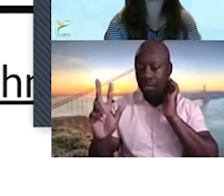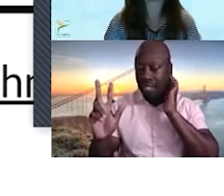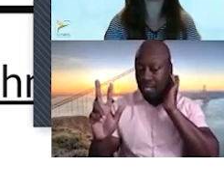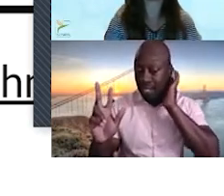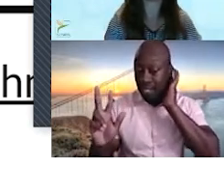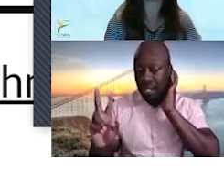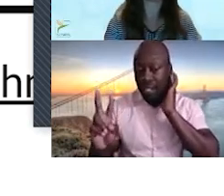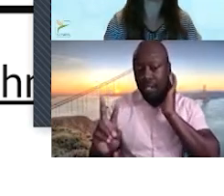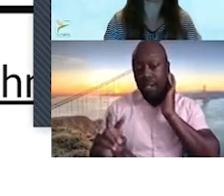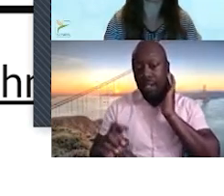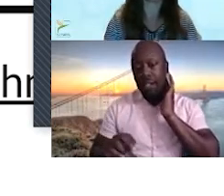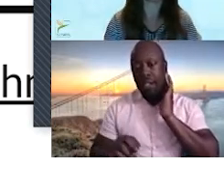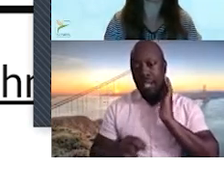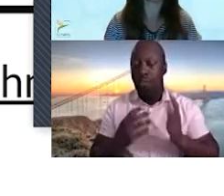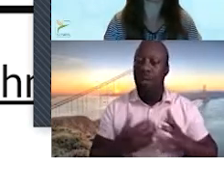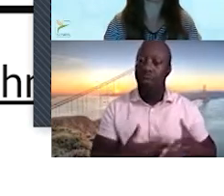do 3.